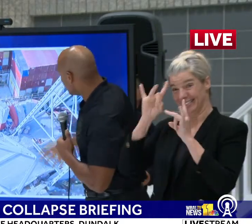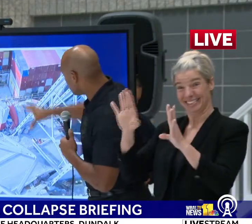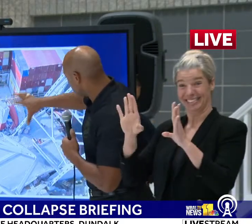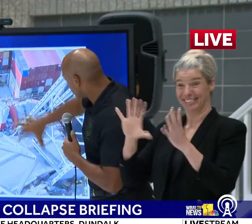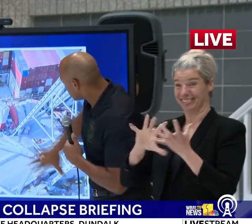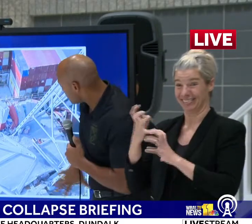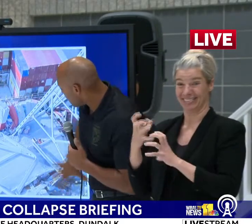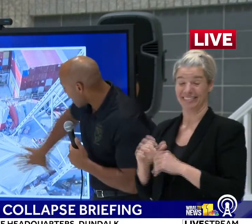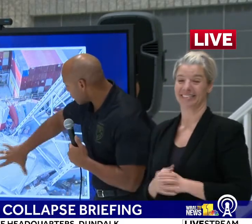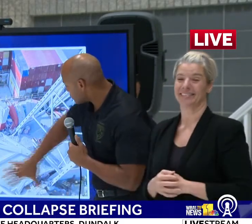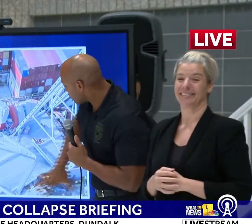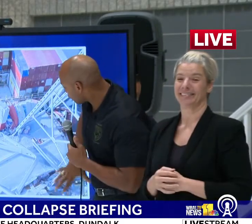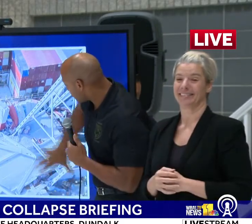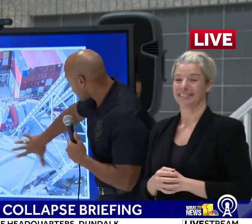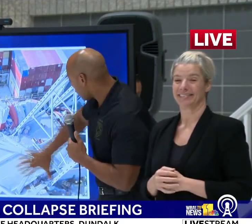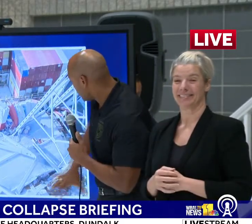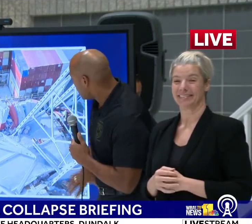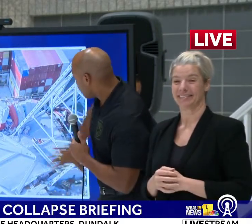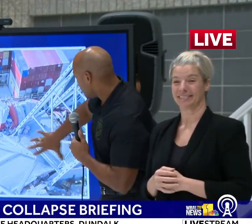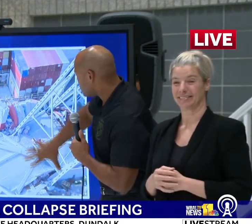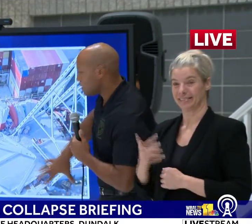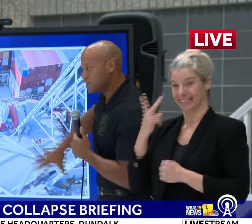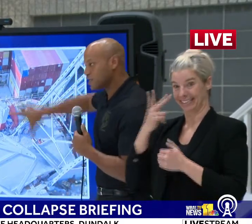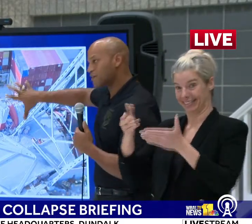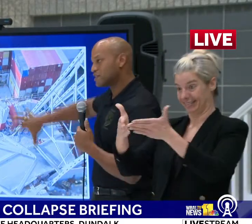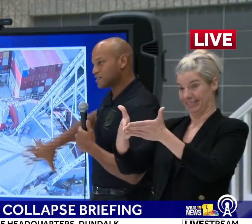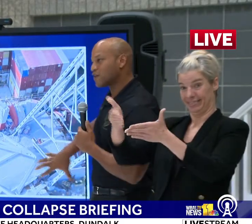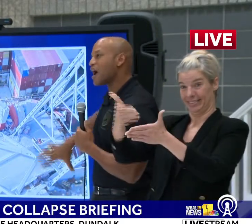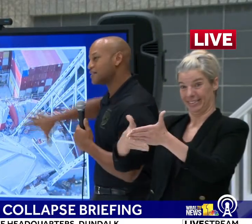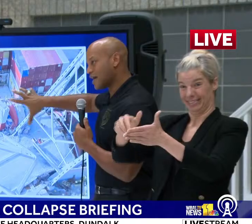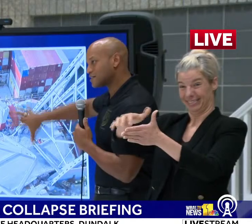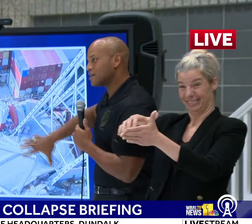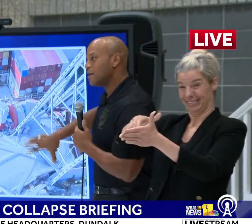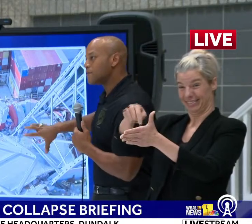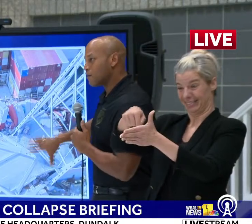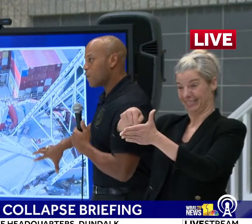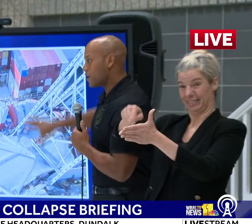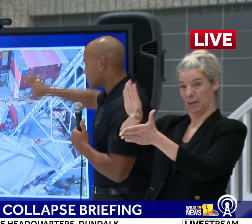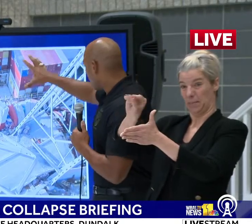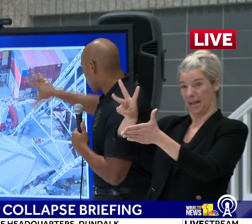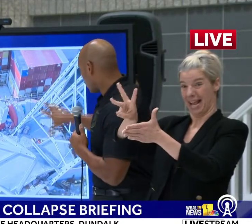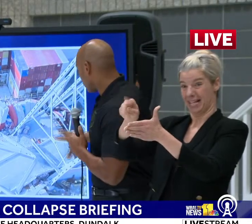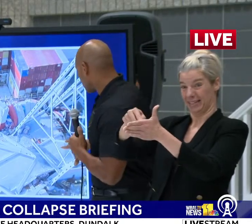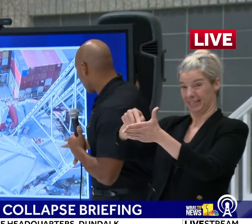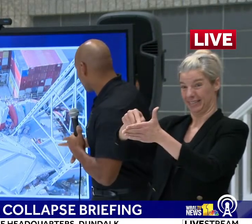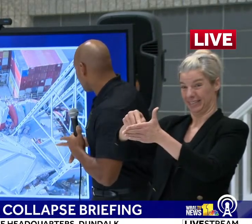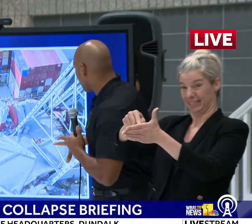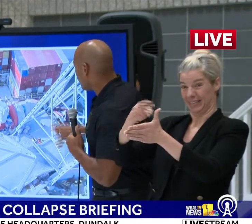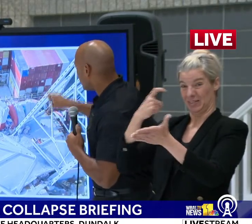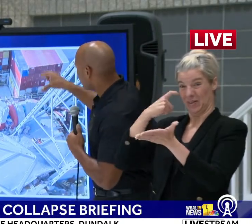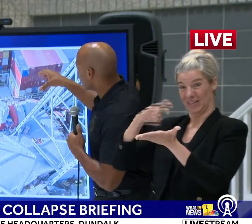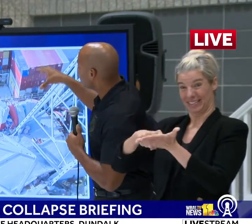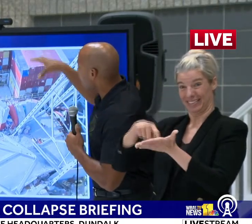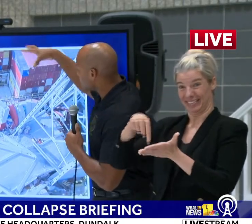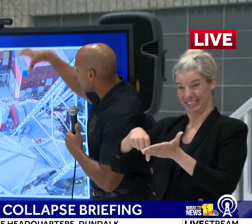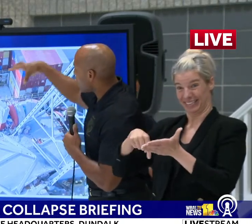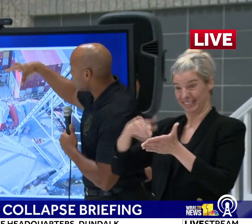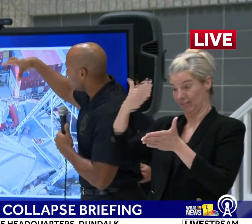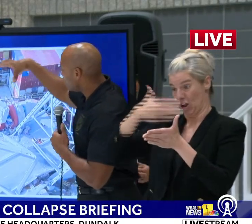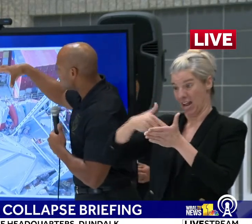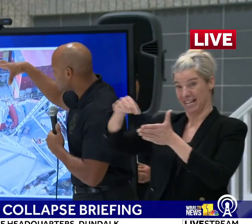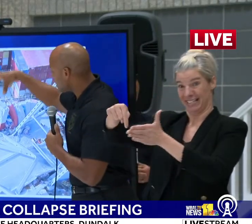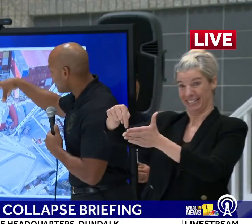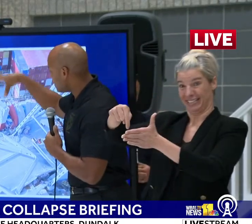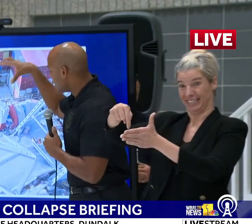And this over here, you see, this is the bow. This is the front part of the ship, just to give a sense of context of where it is and what it all looks like. But from